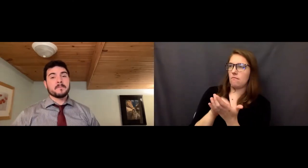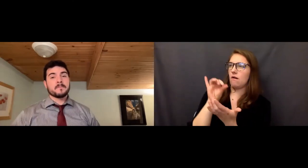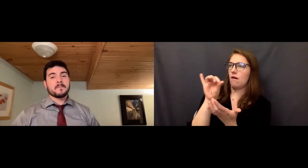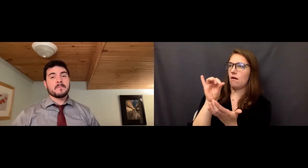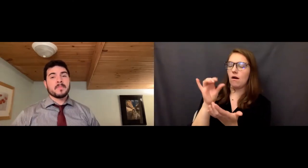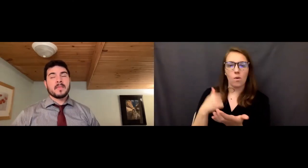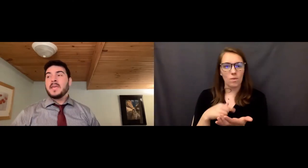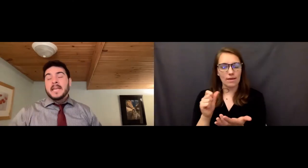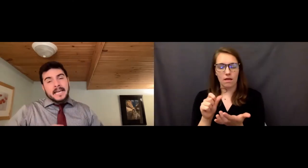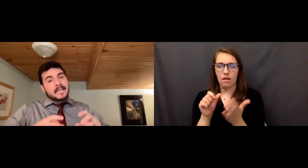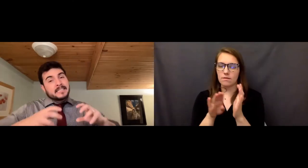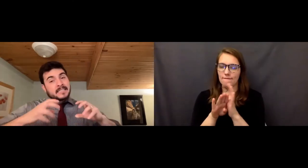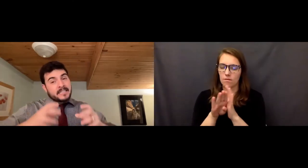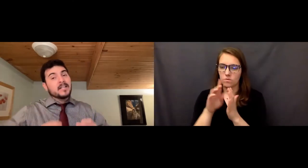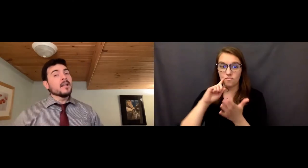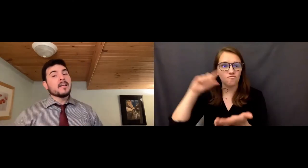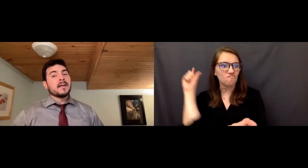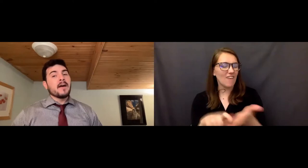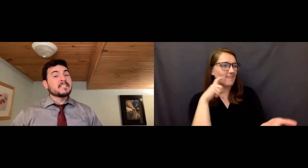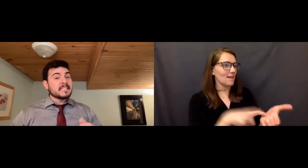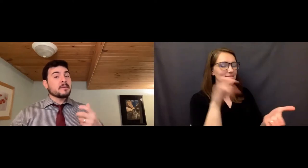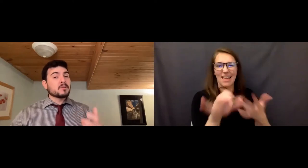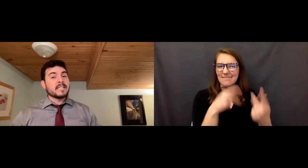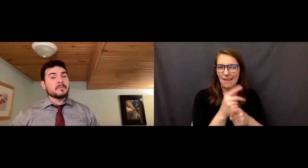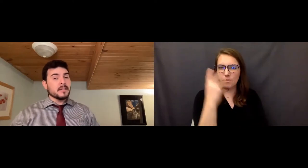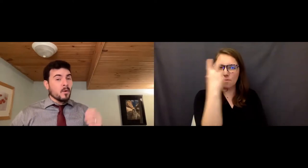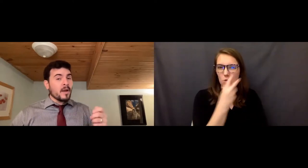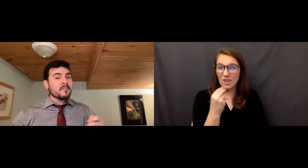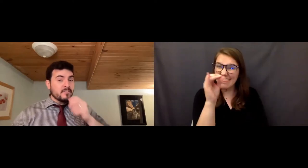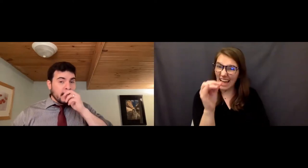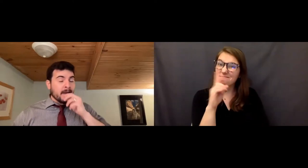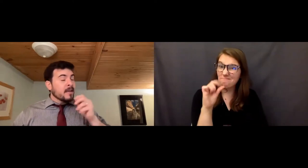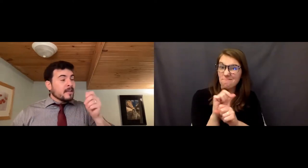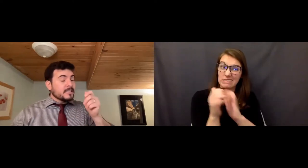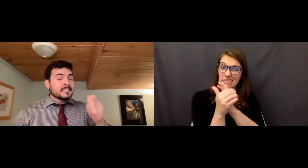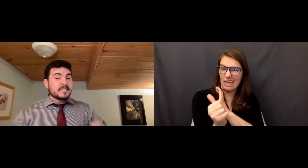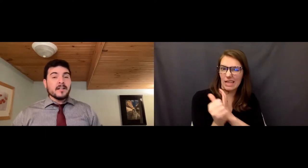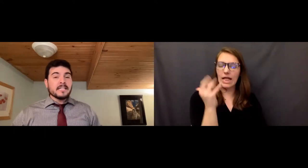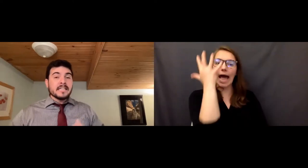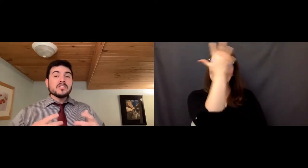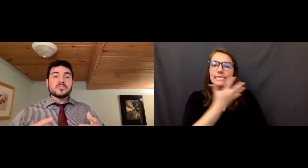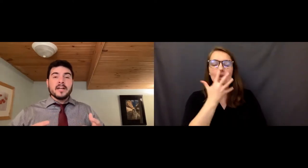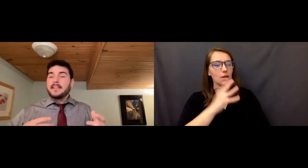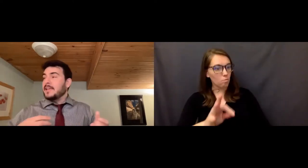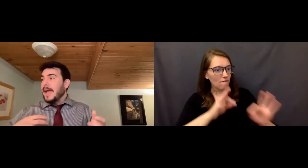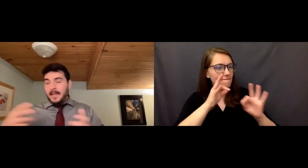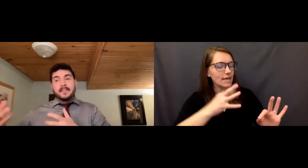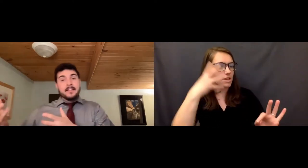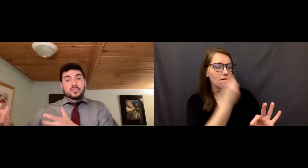beauty. It's a skill of aesthetic perception, a way of seeing. This skill is